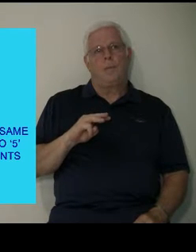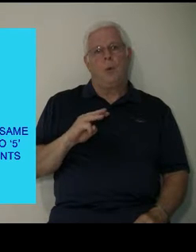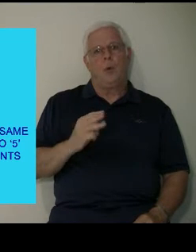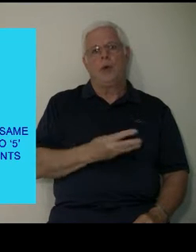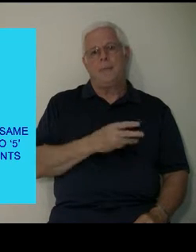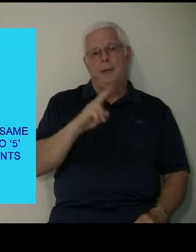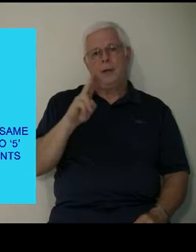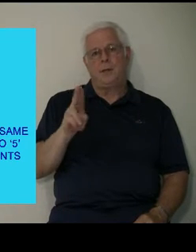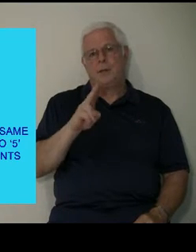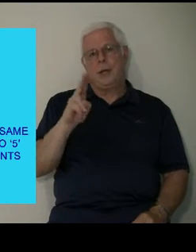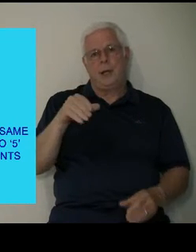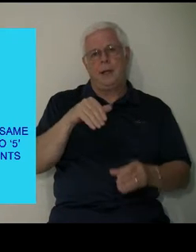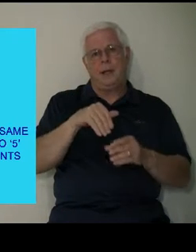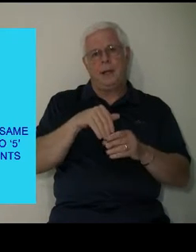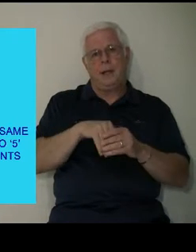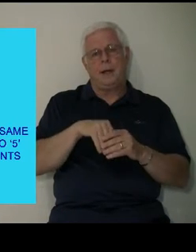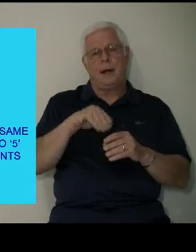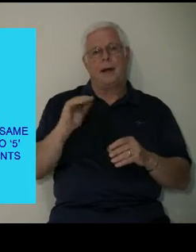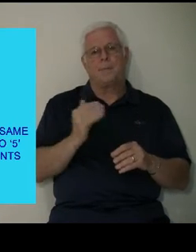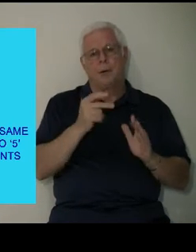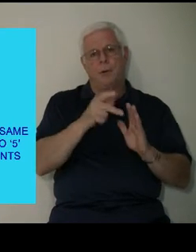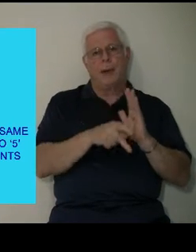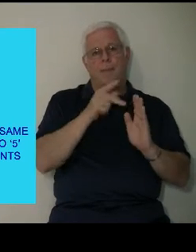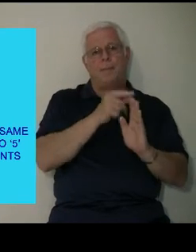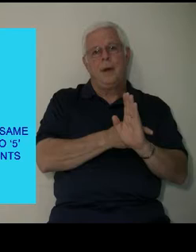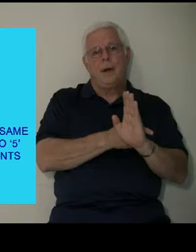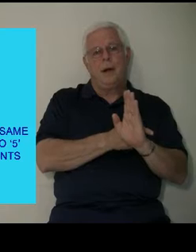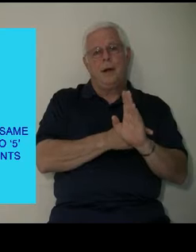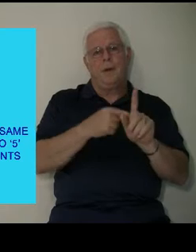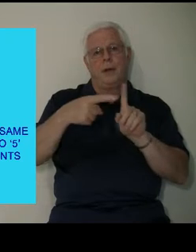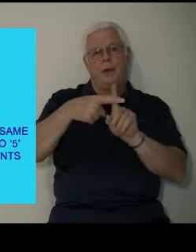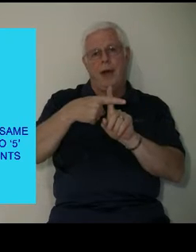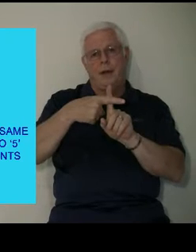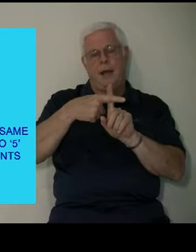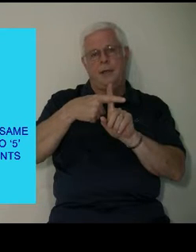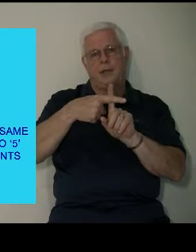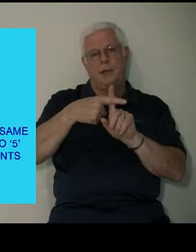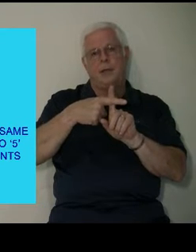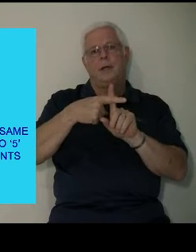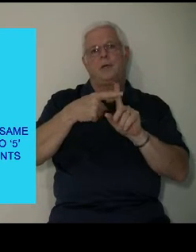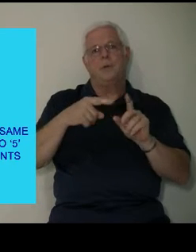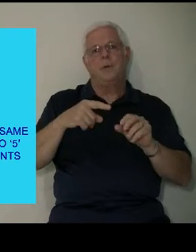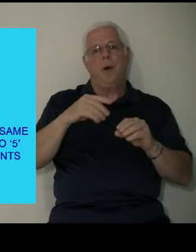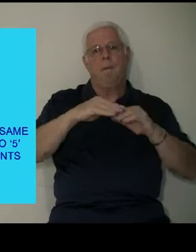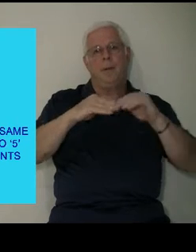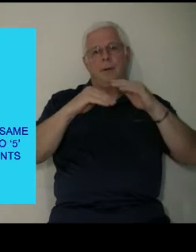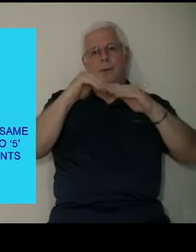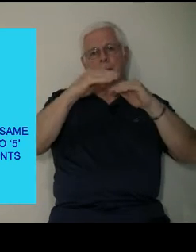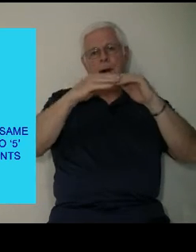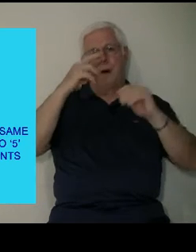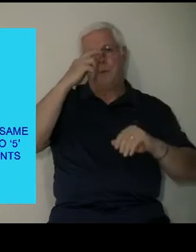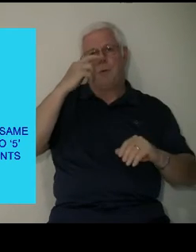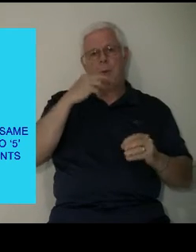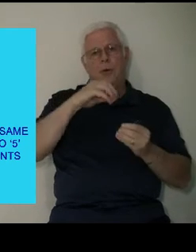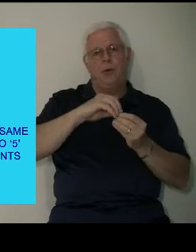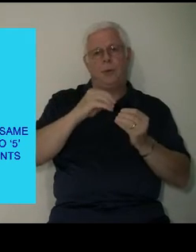We're going to be using in our program the concatenation to build our Roman